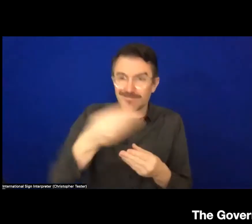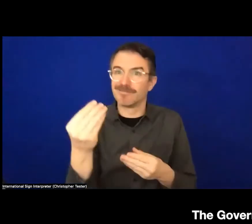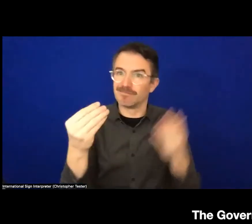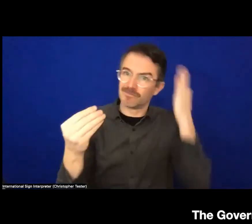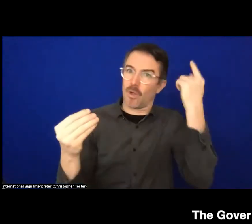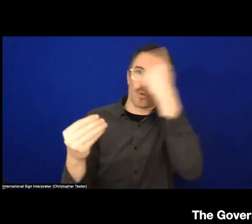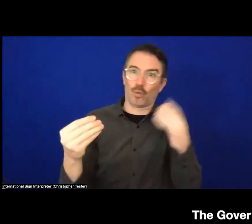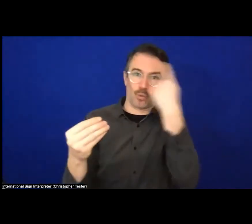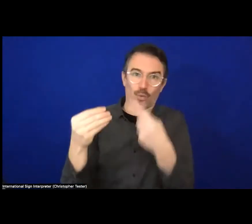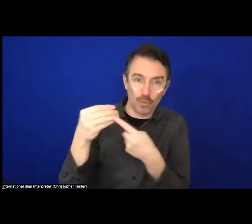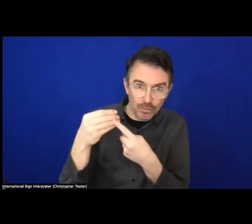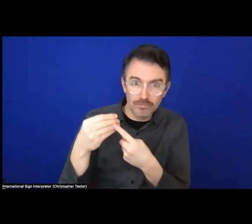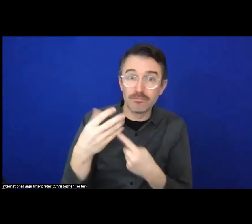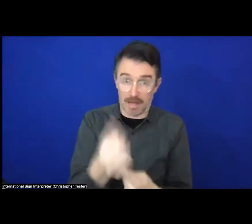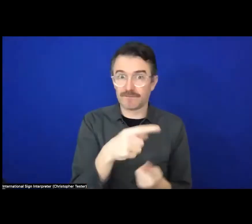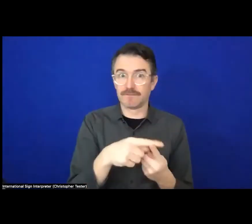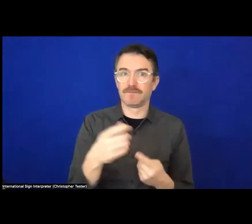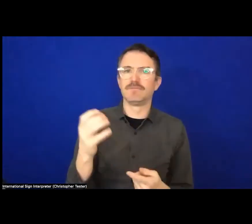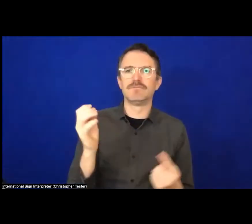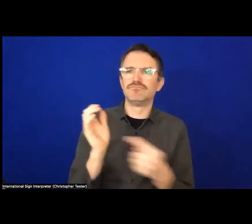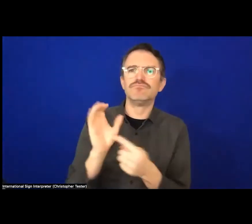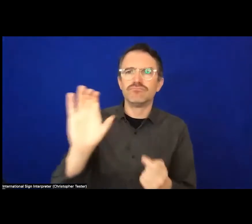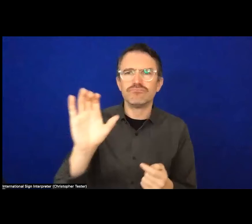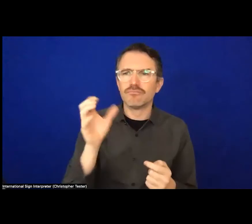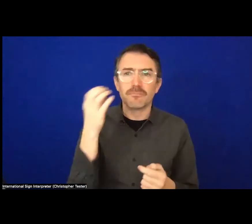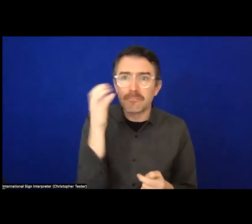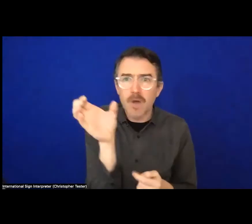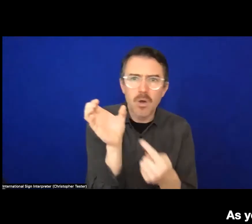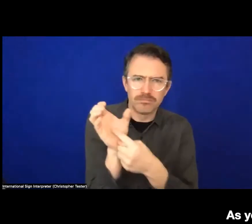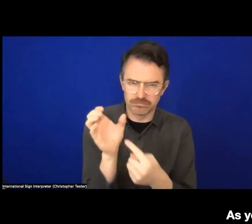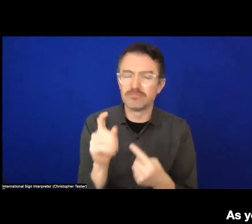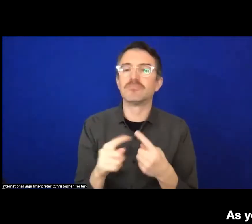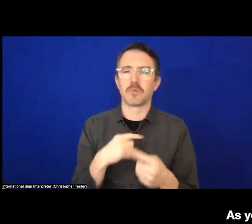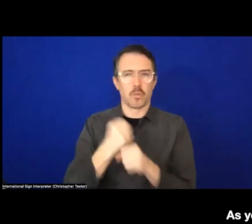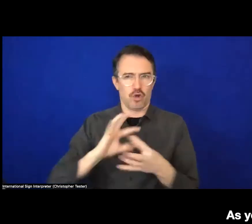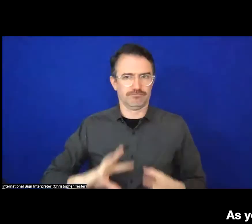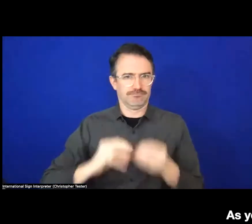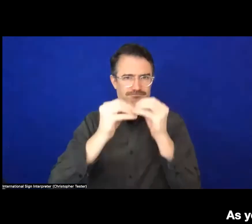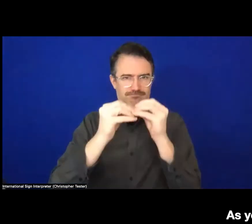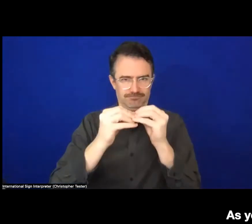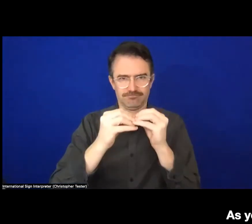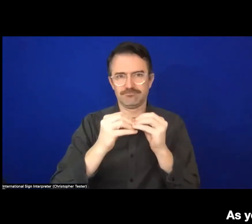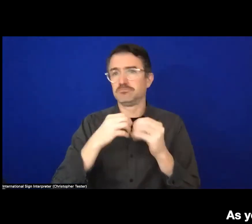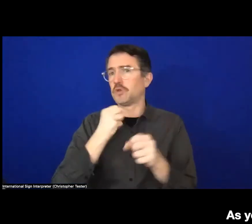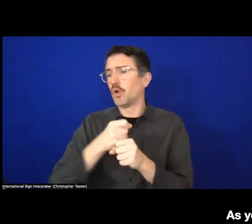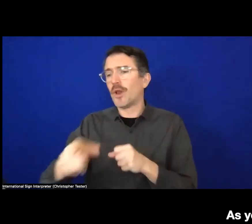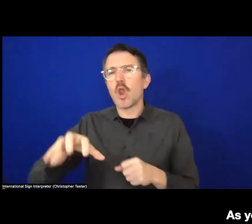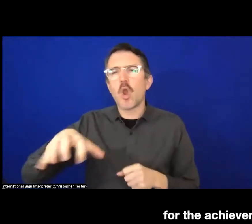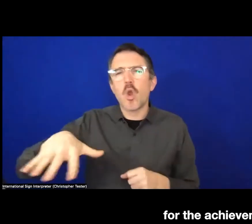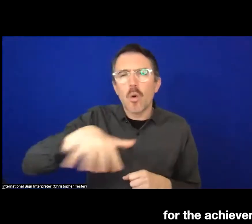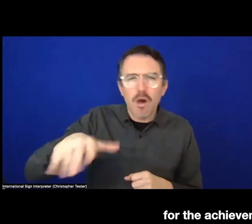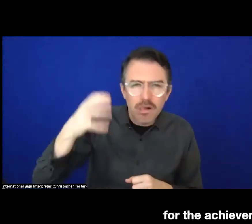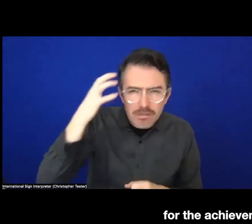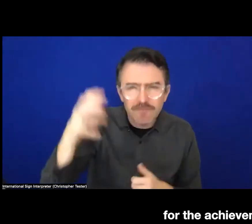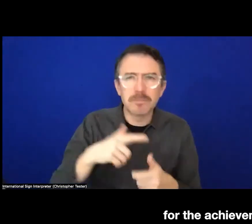will continue to collaborate with the DPOs in disability policies. As you may know that we are now in a decade